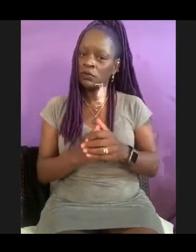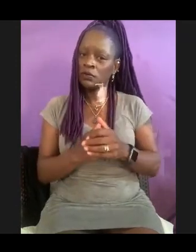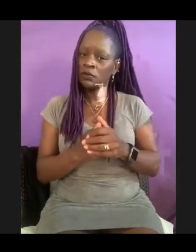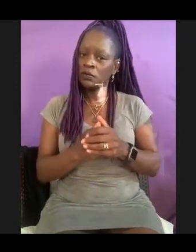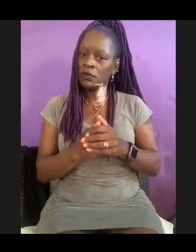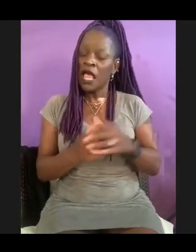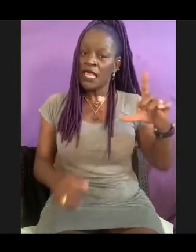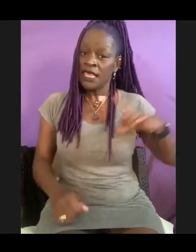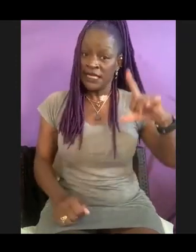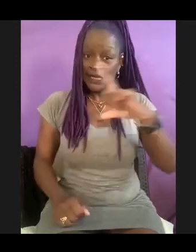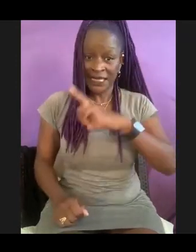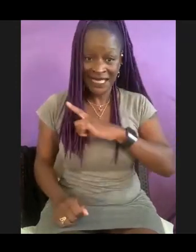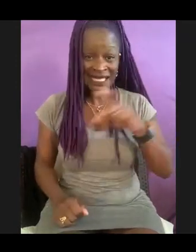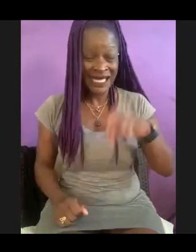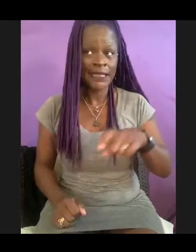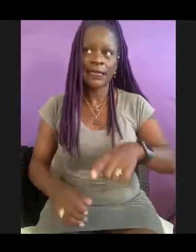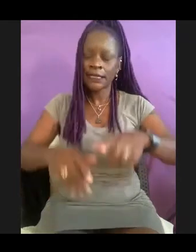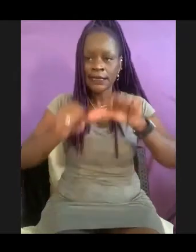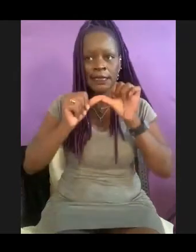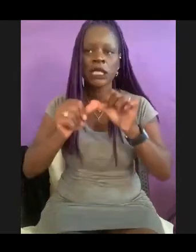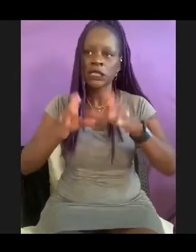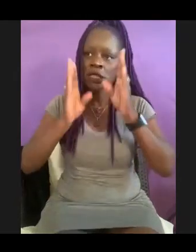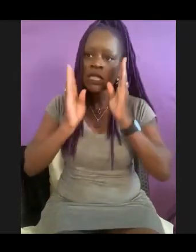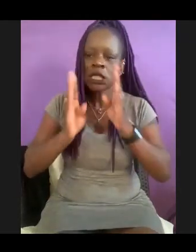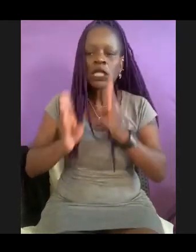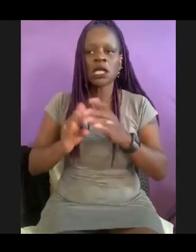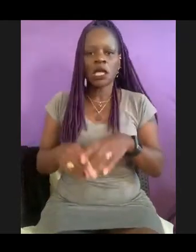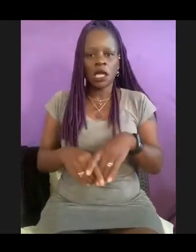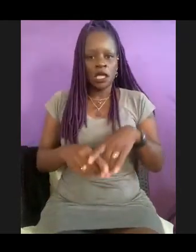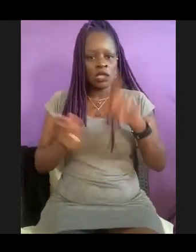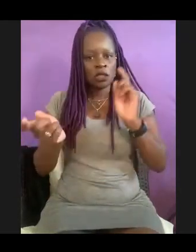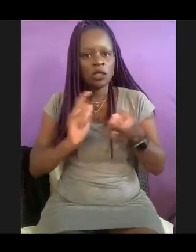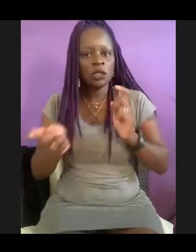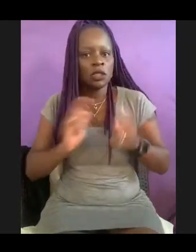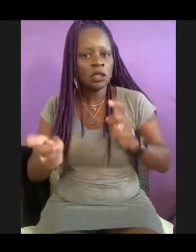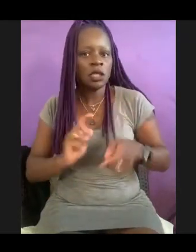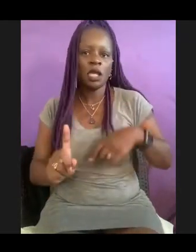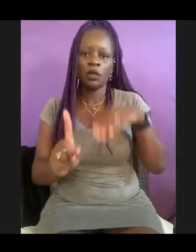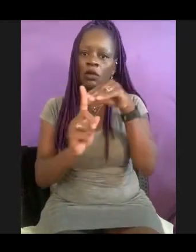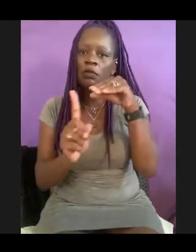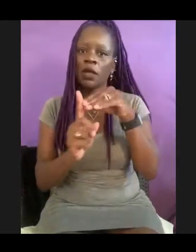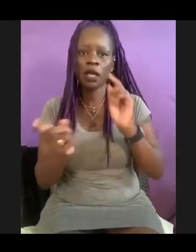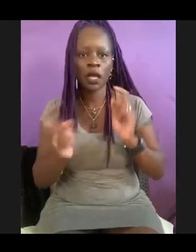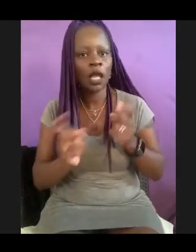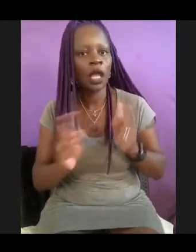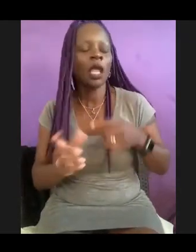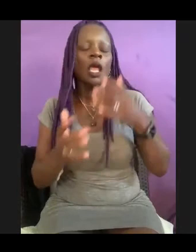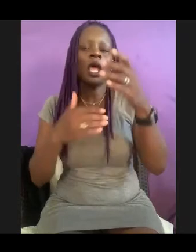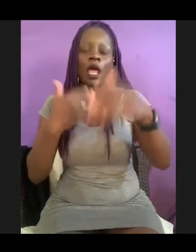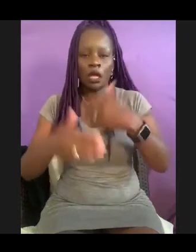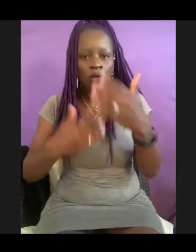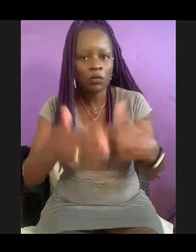Legislation needs constant attention, revision, and reimagining to move forward to meet